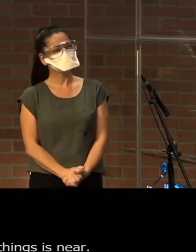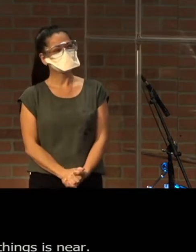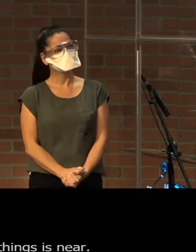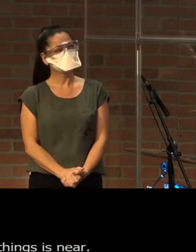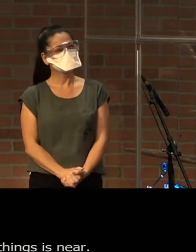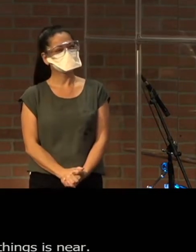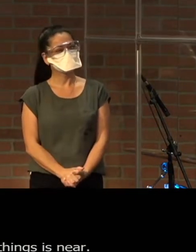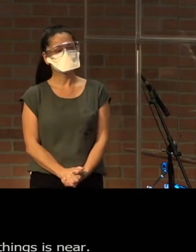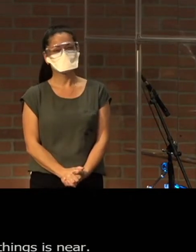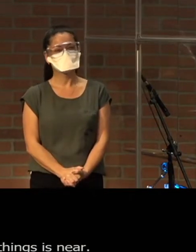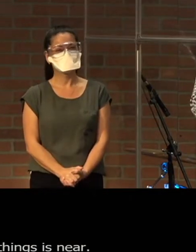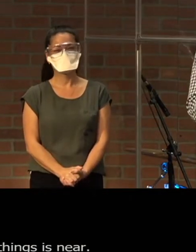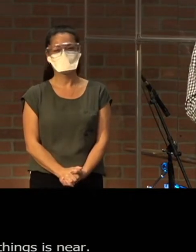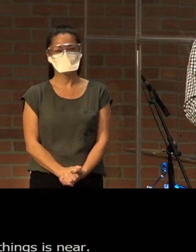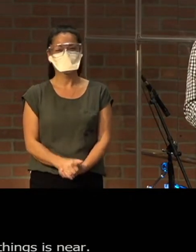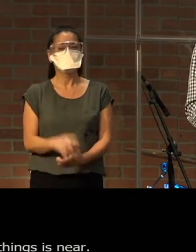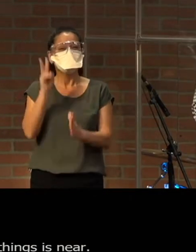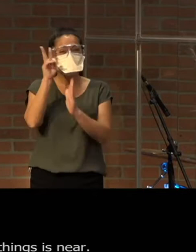The video got applause.